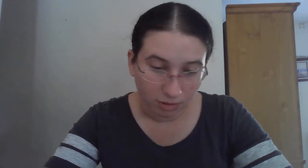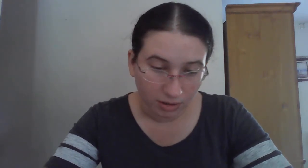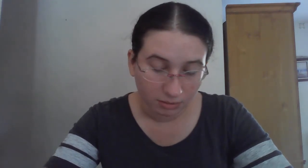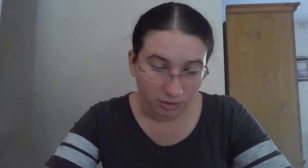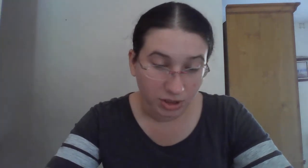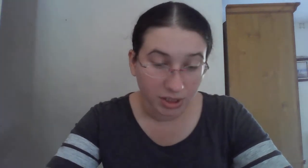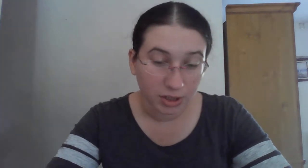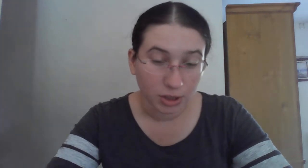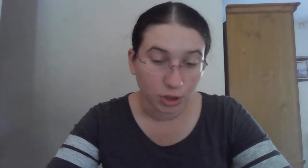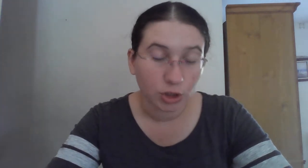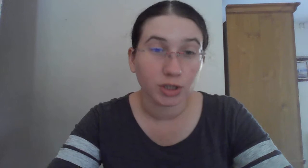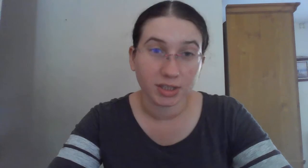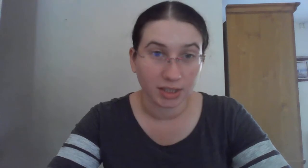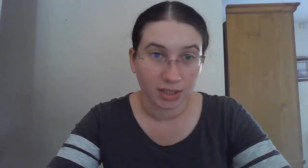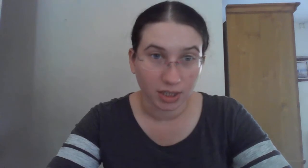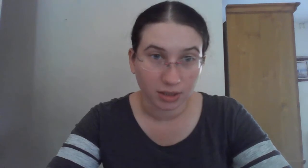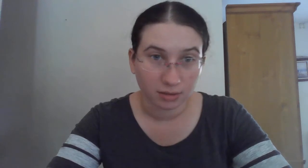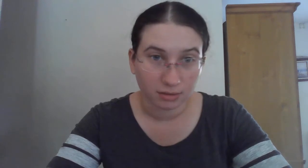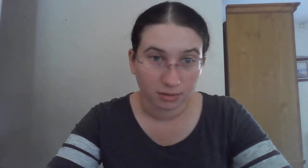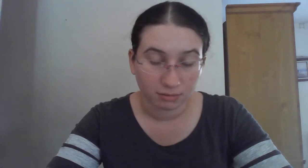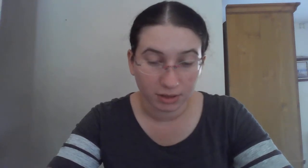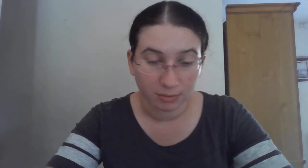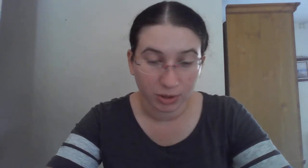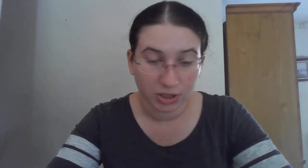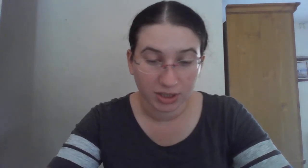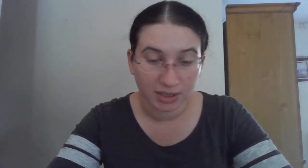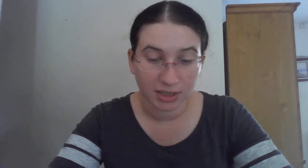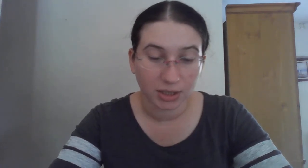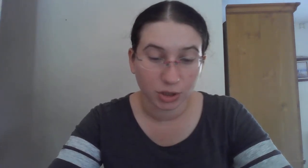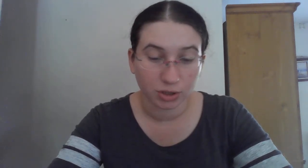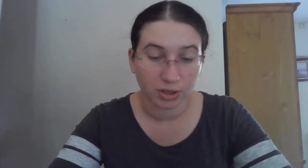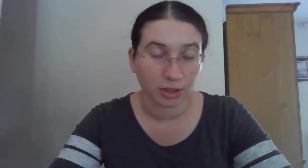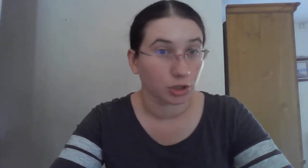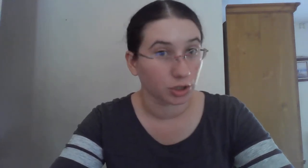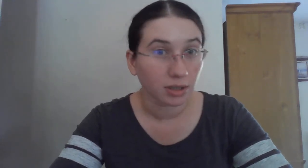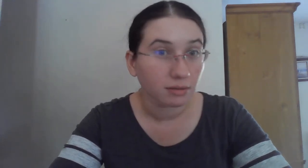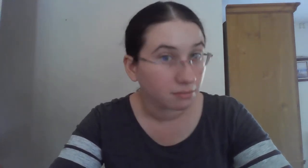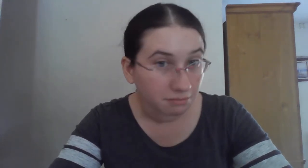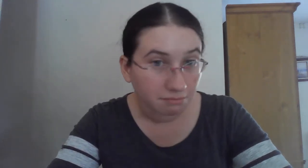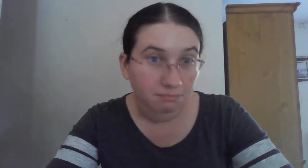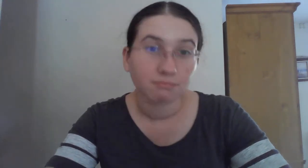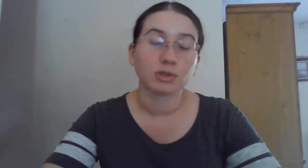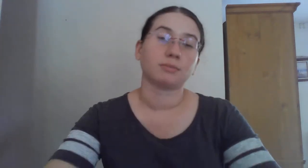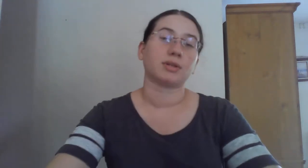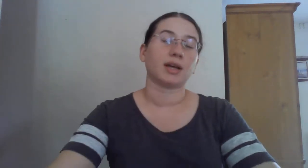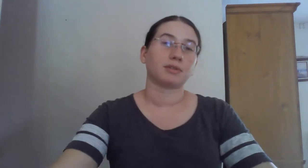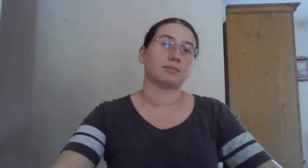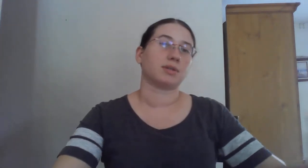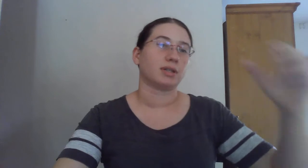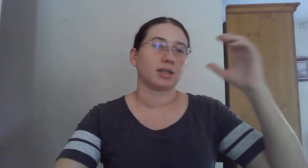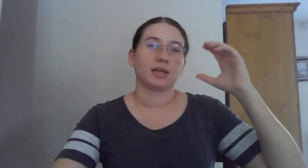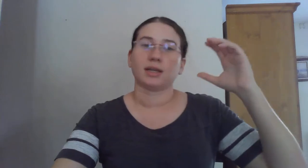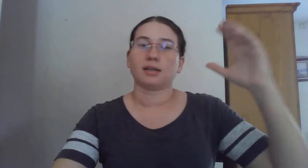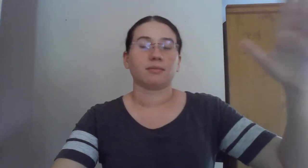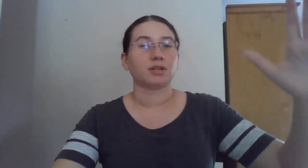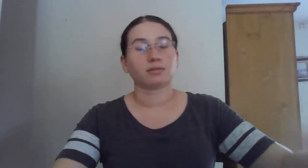Right? She should see a doctor. We can put she see should doctor should. We can put that, we can put it in the middle, we can